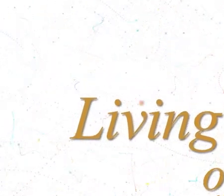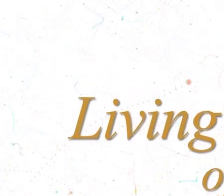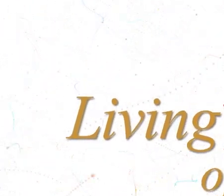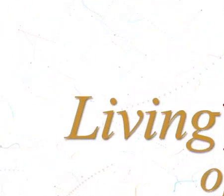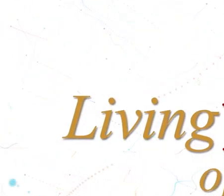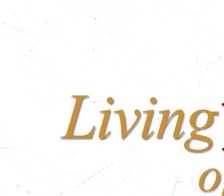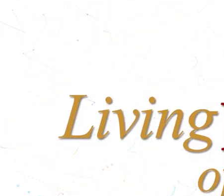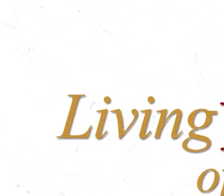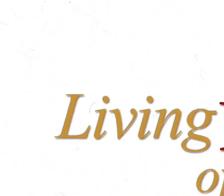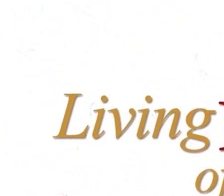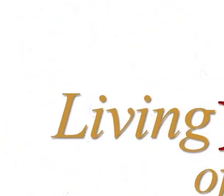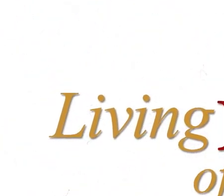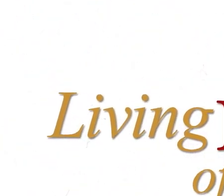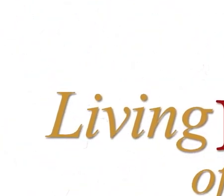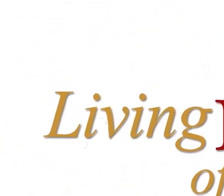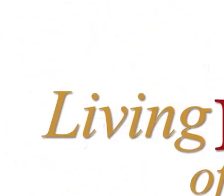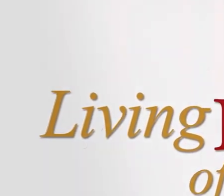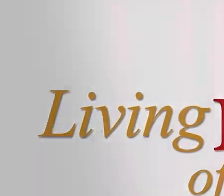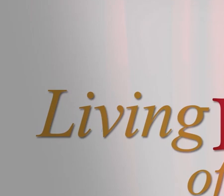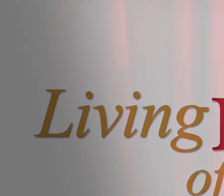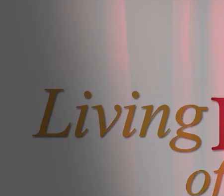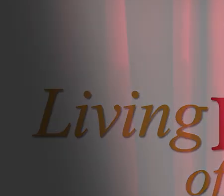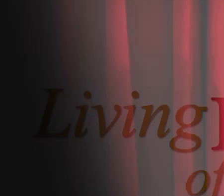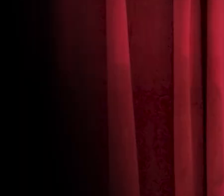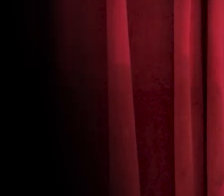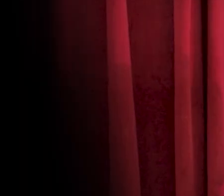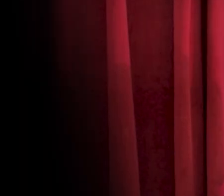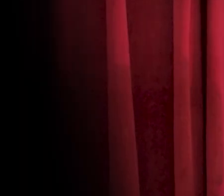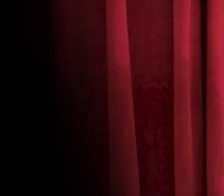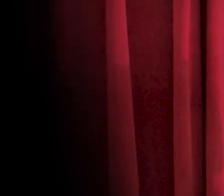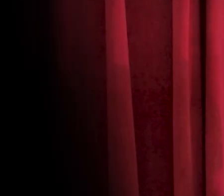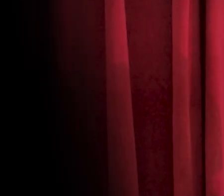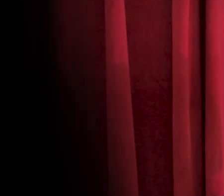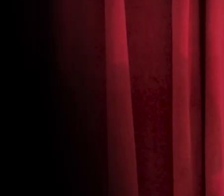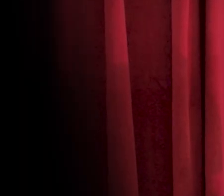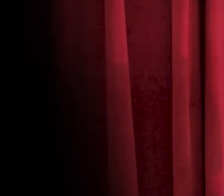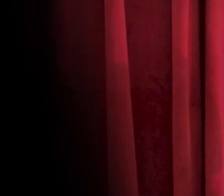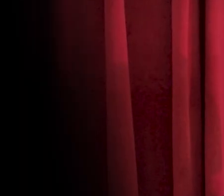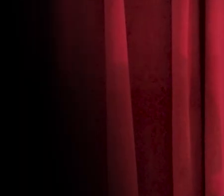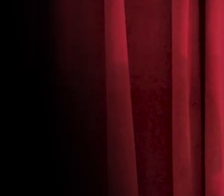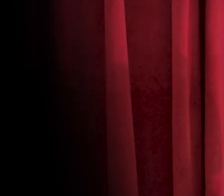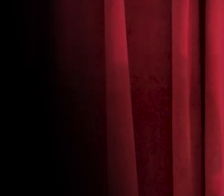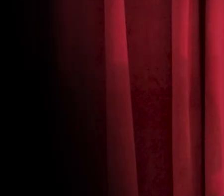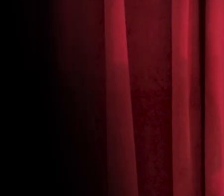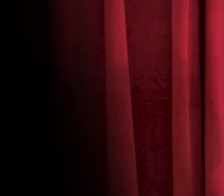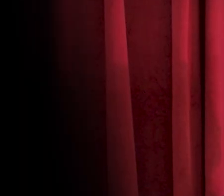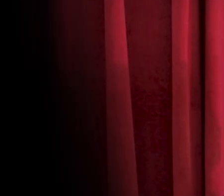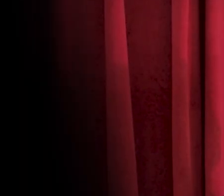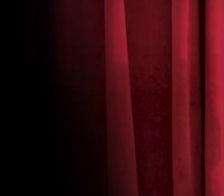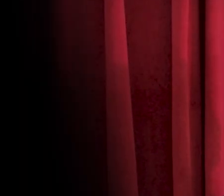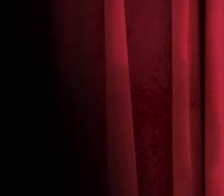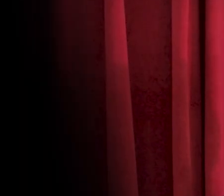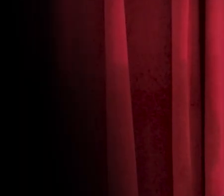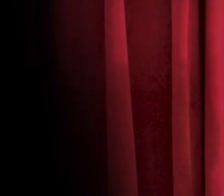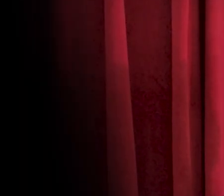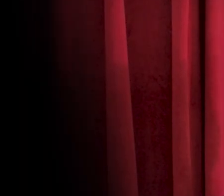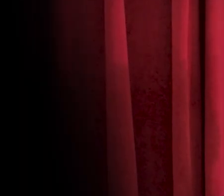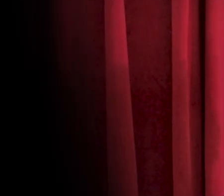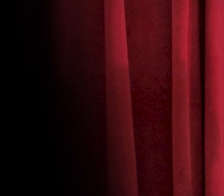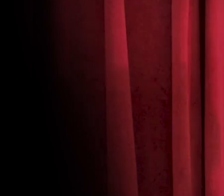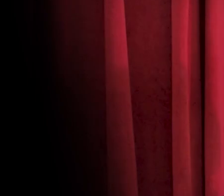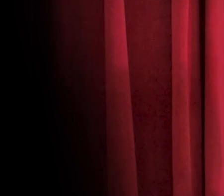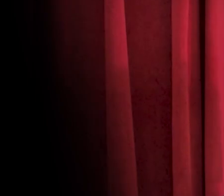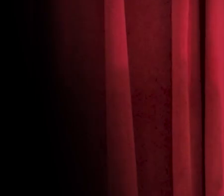history. 48 individual miniature motors combine to make a broad range of expressions matching what a real person can